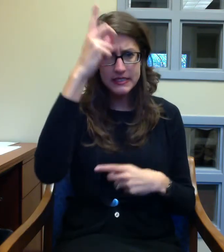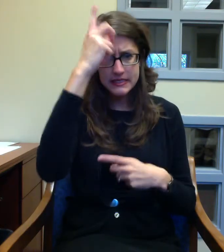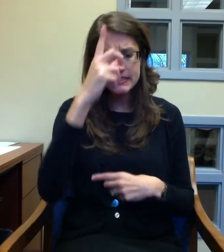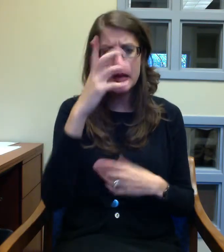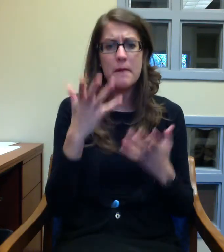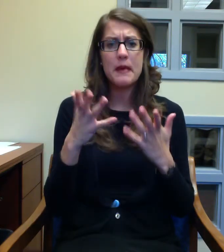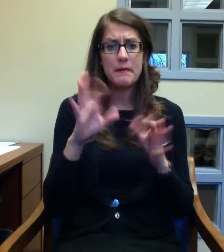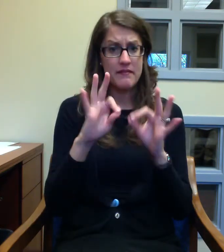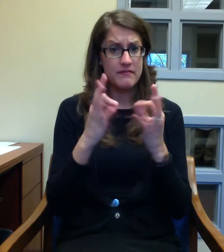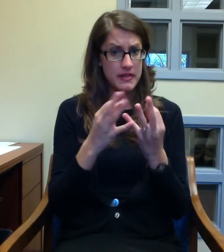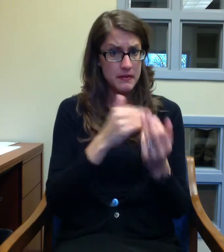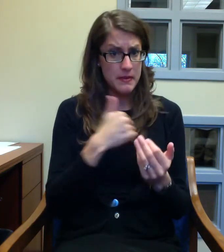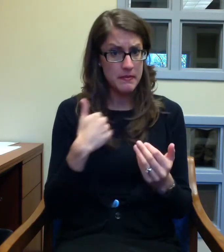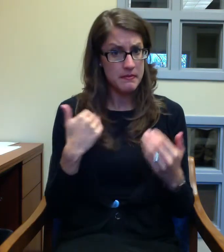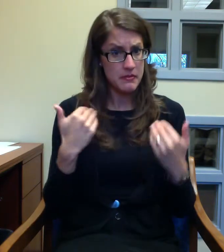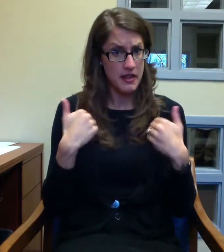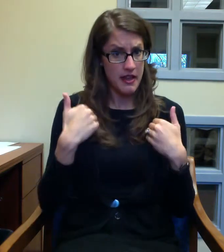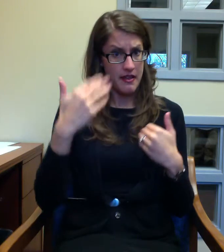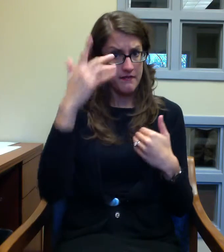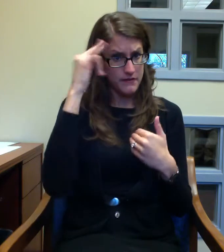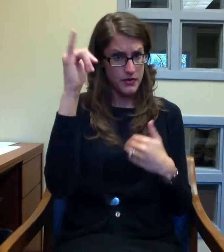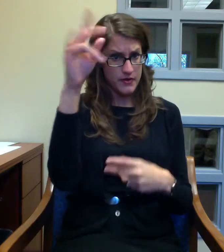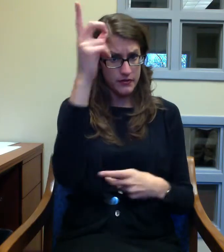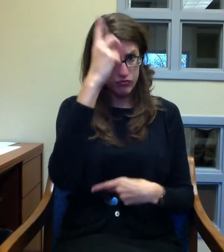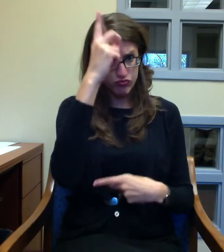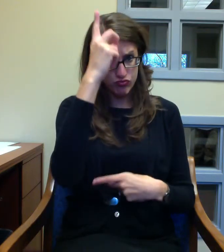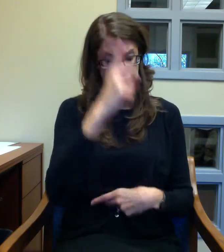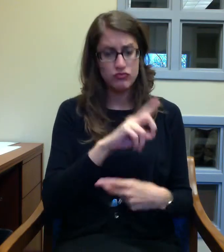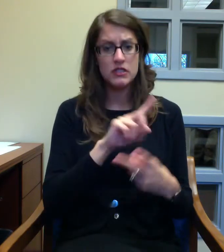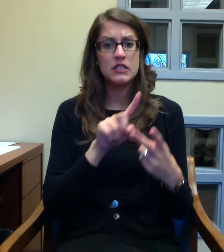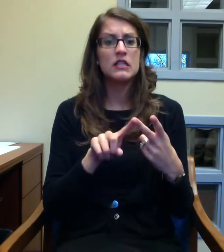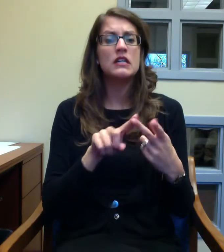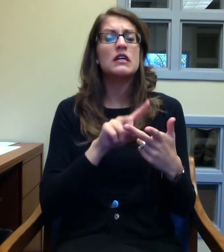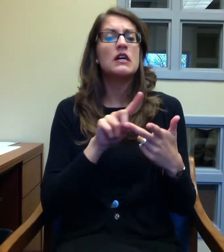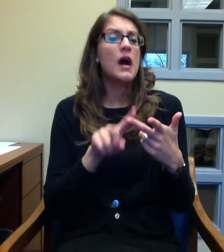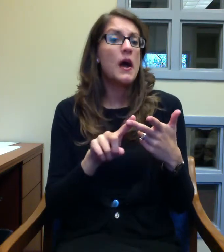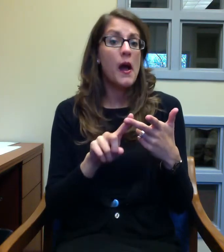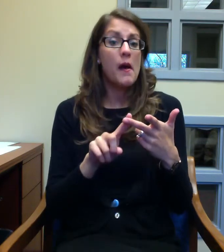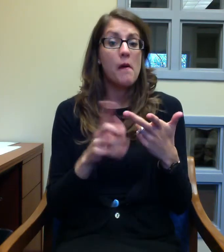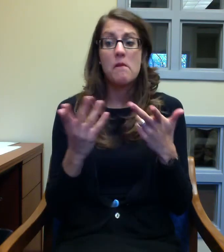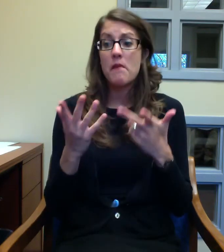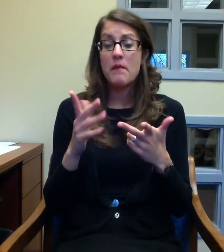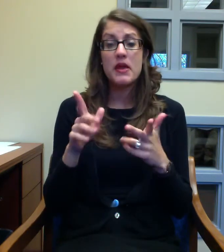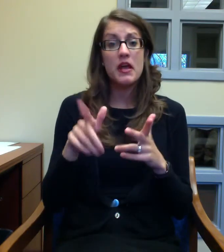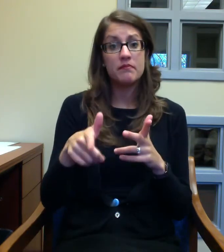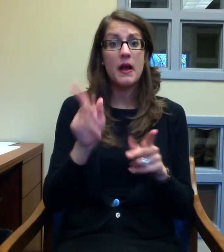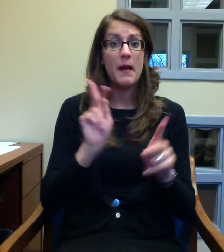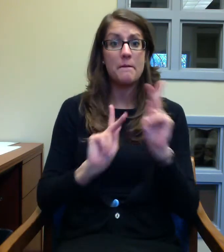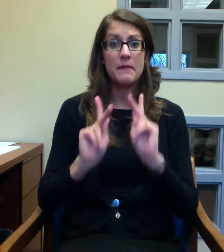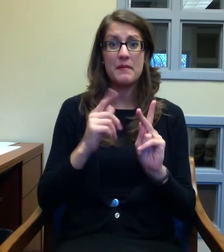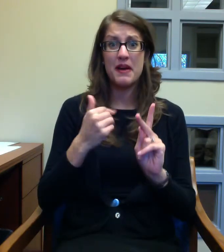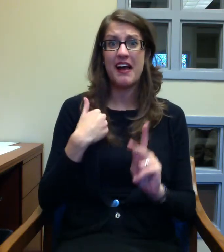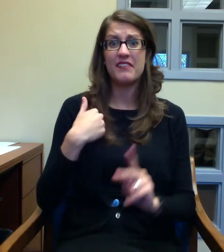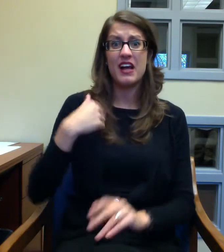with a chronic condition. And it would also include people who had traumatic history or a body they didn't